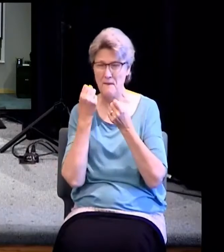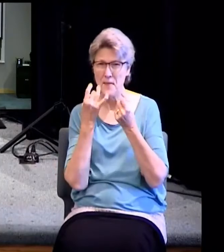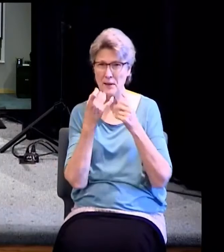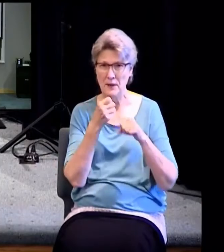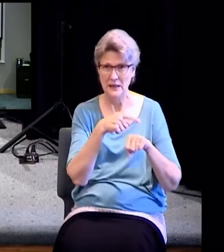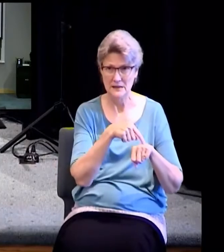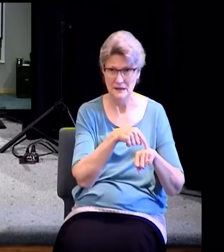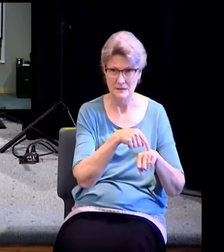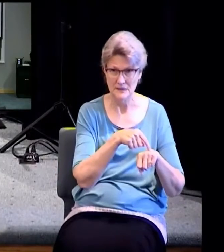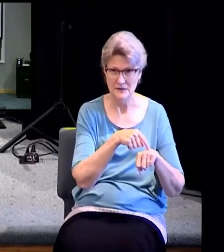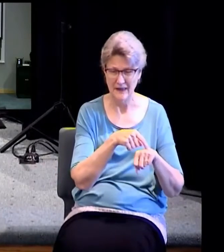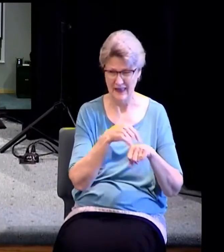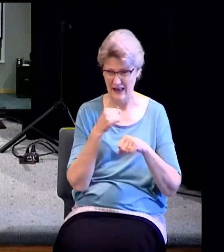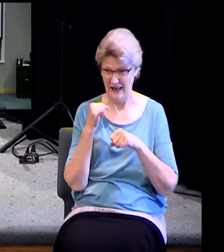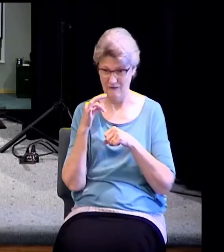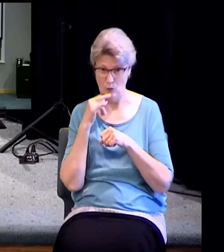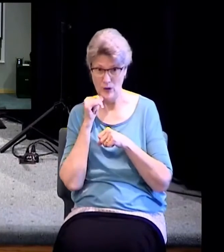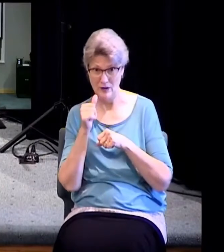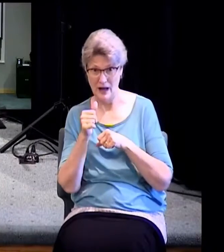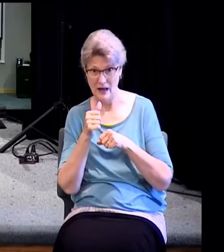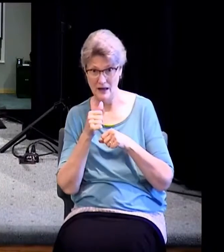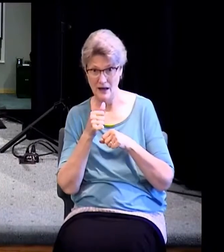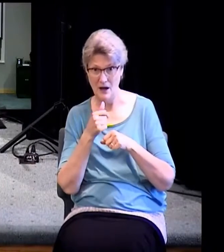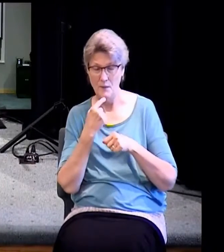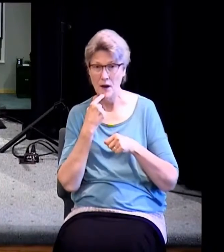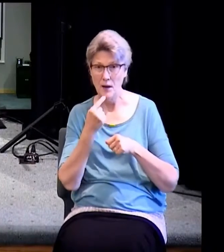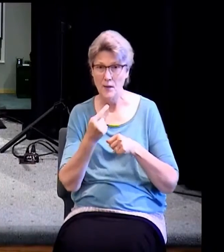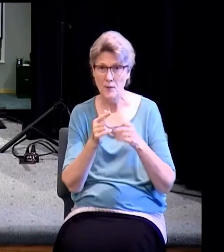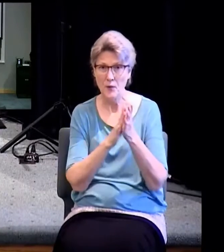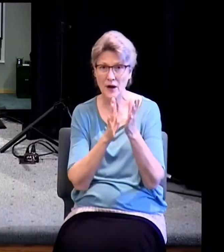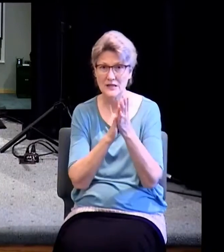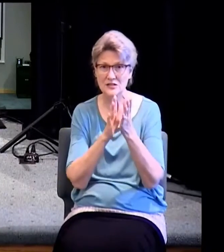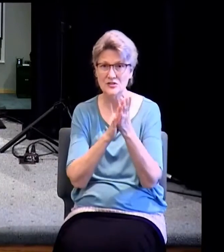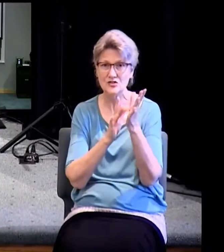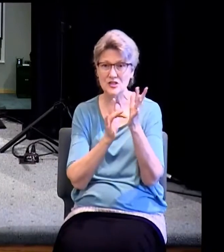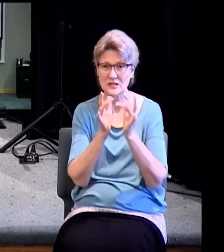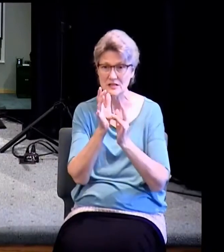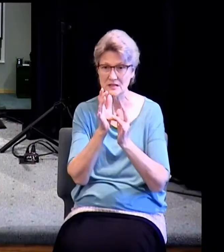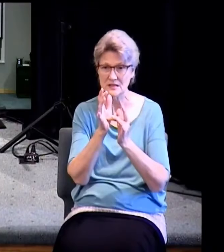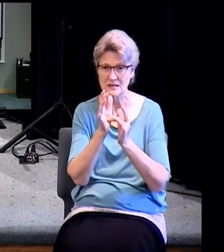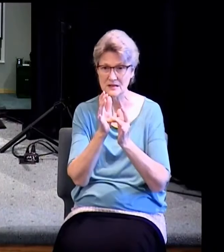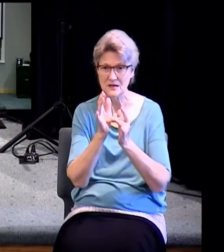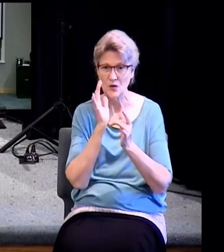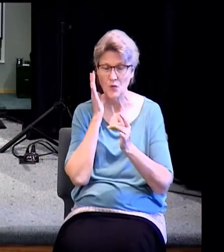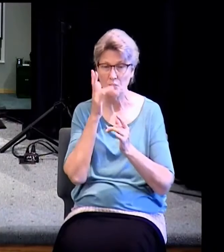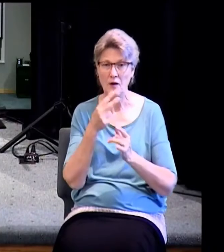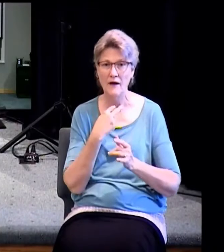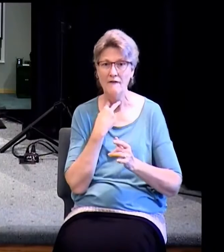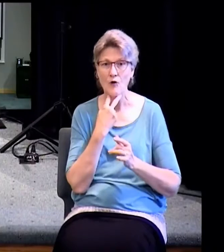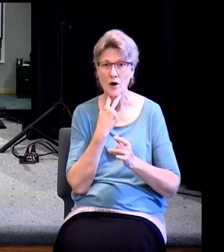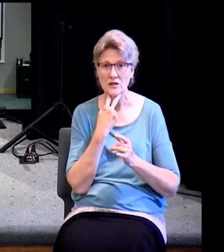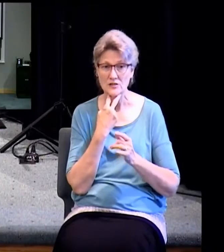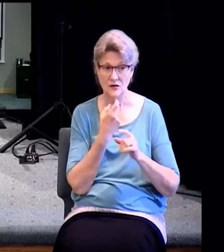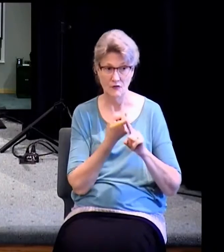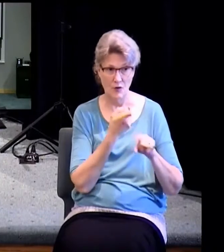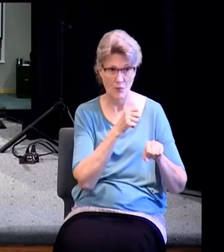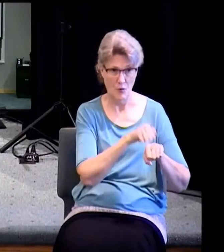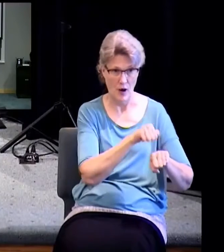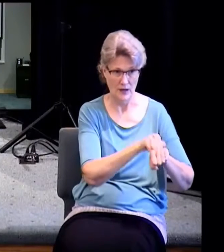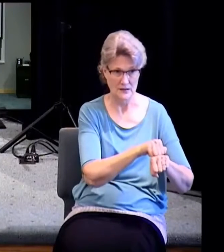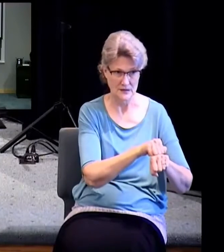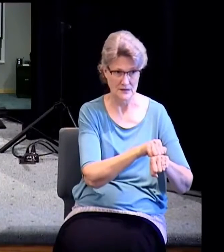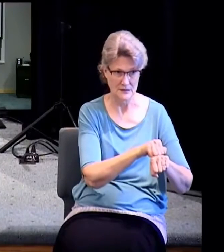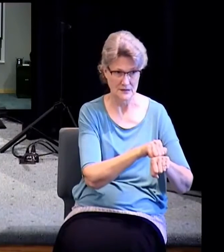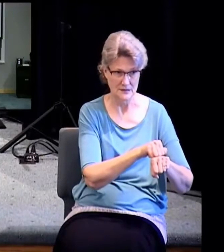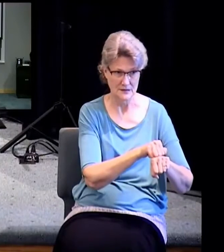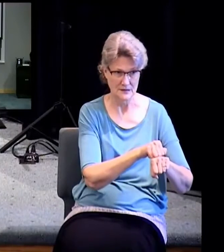and I'm thinking, if we don't open our mouth and give Jesus praise, I mean, there's going to be a voice coming from rocks.